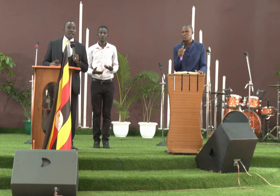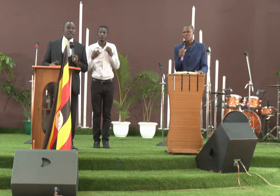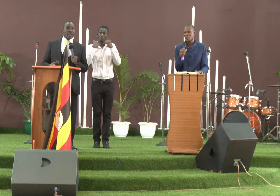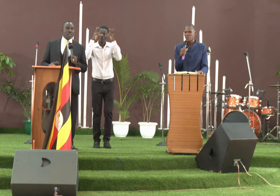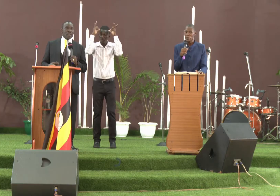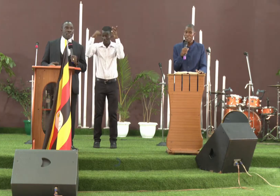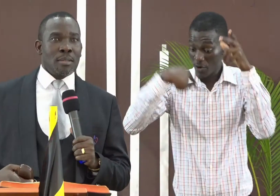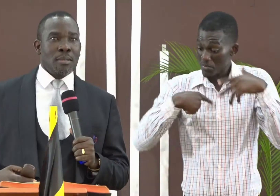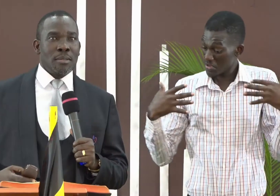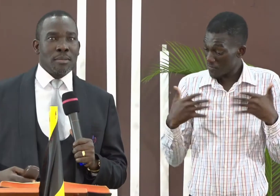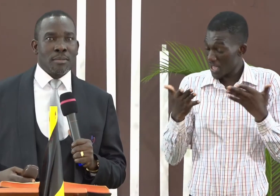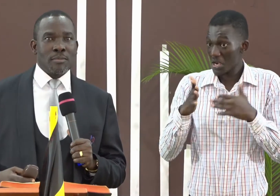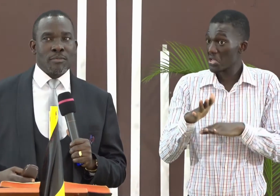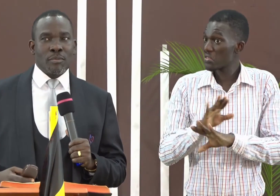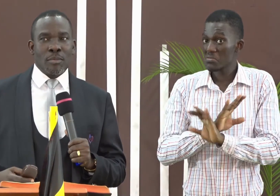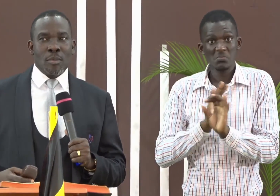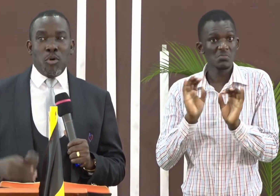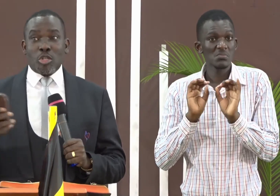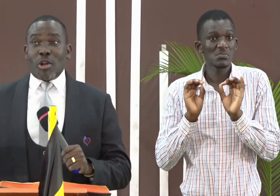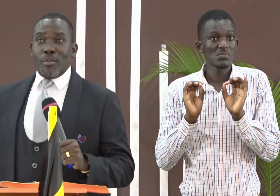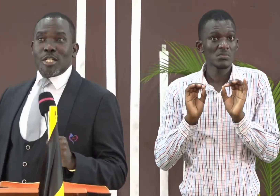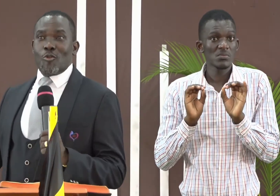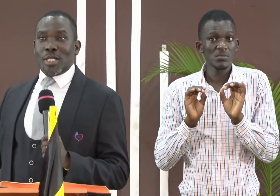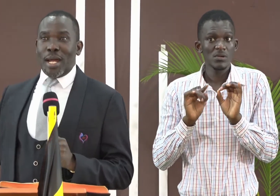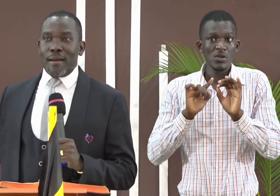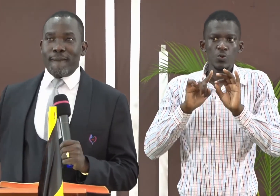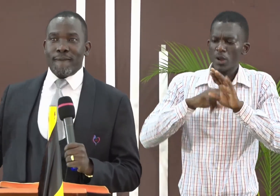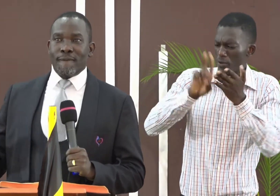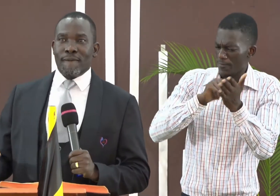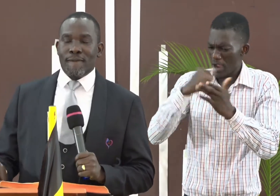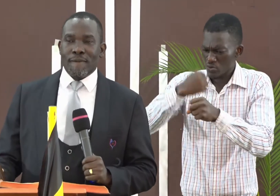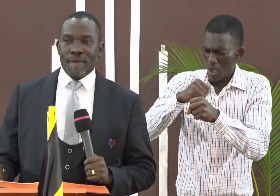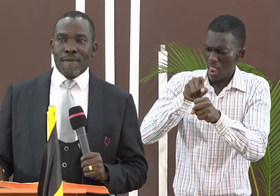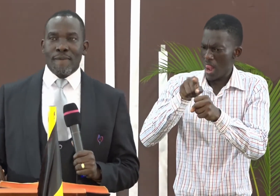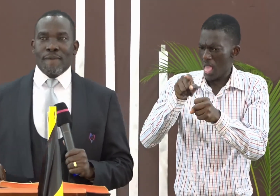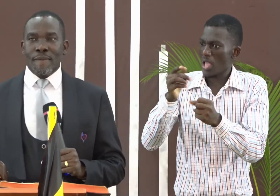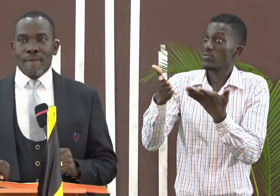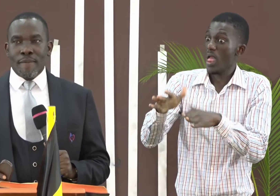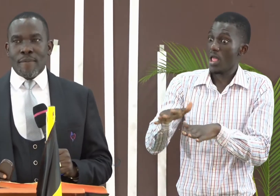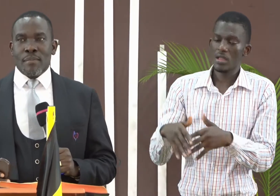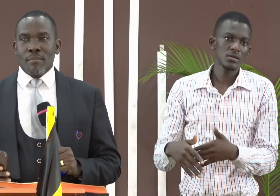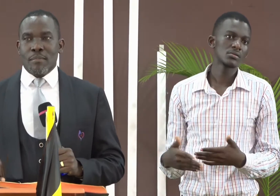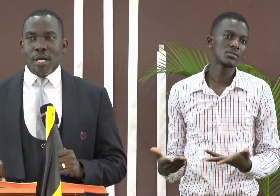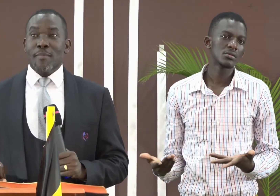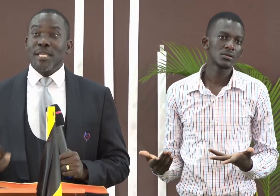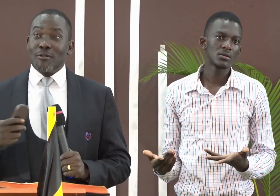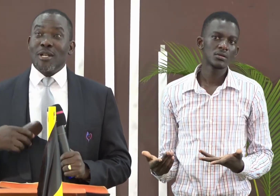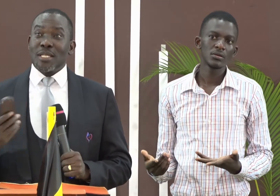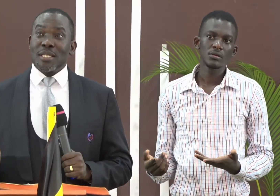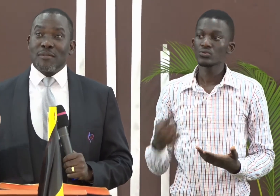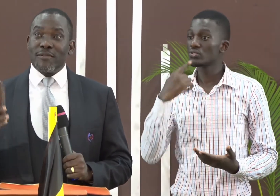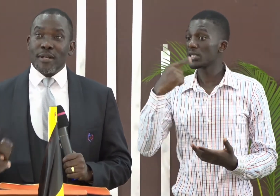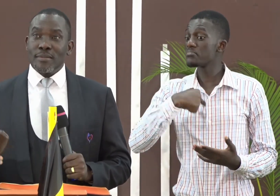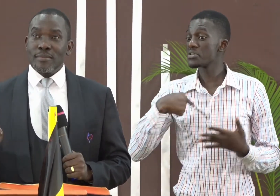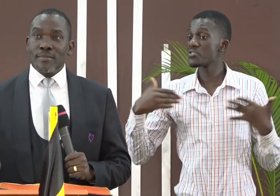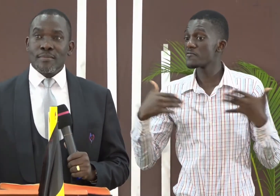ya kufa. You say, I don't fear death. Botoka la boti nkuta. If you don't do so, I'll kill you. Mugambe nzegola